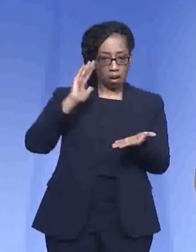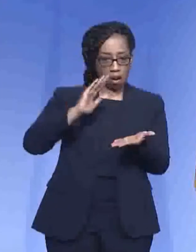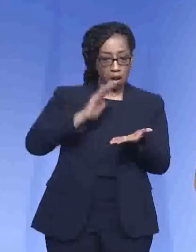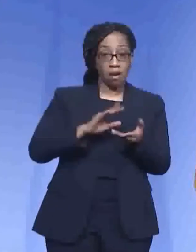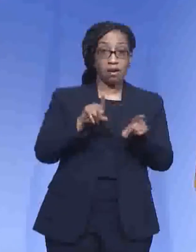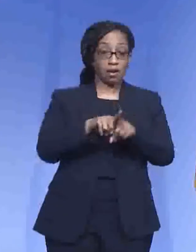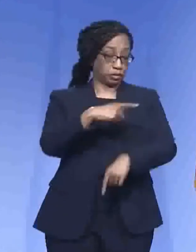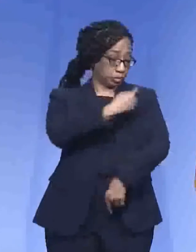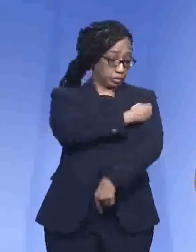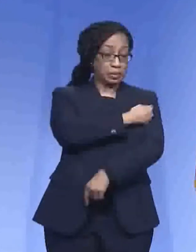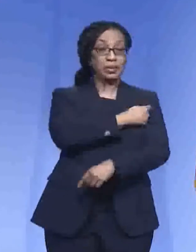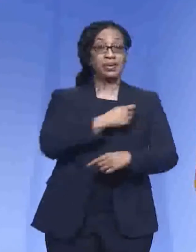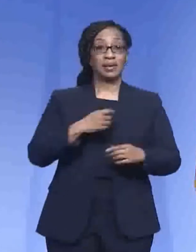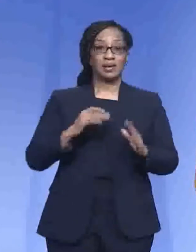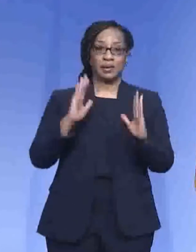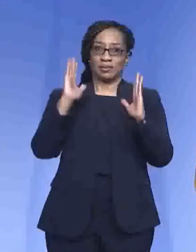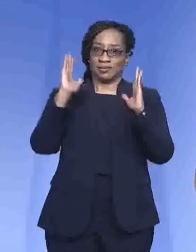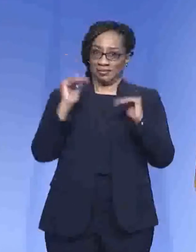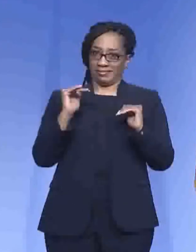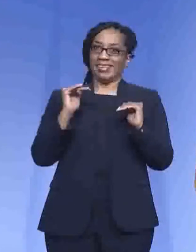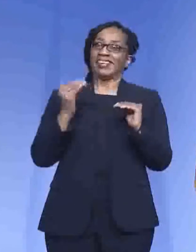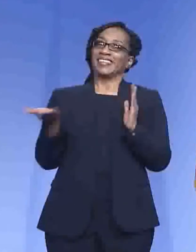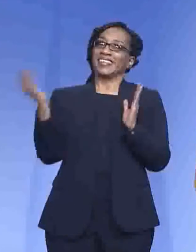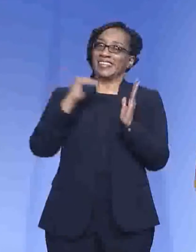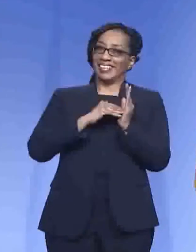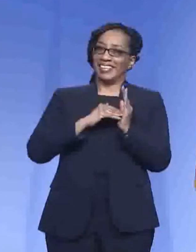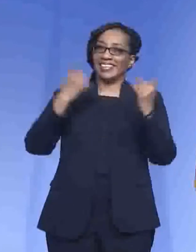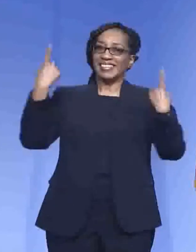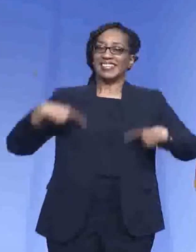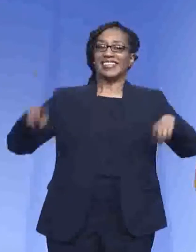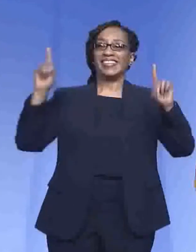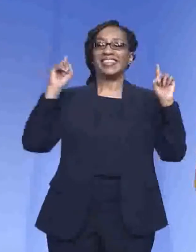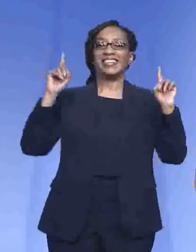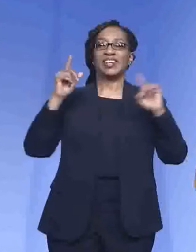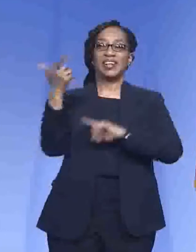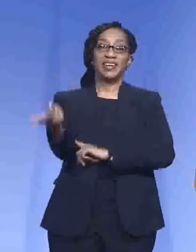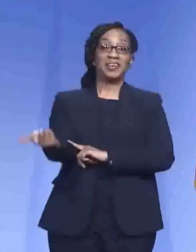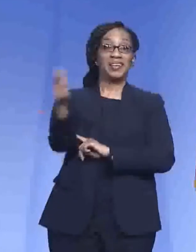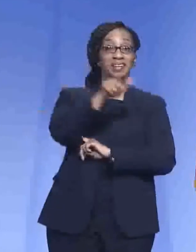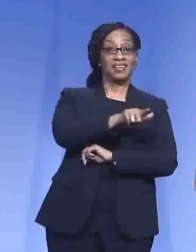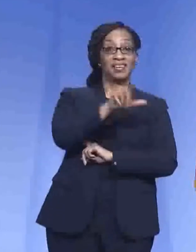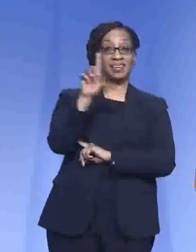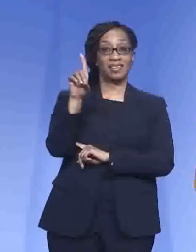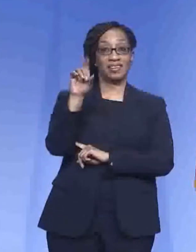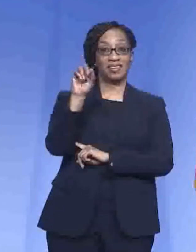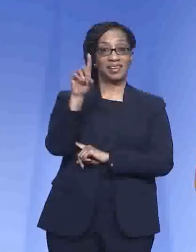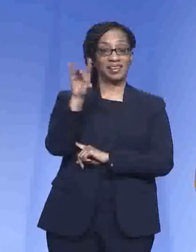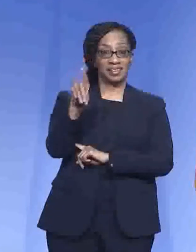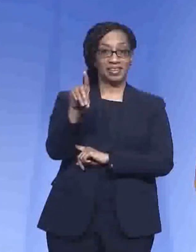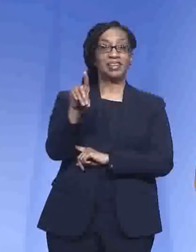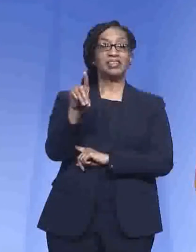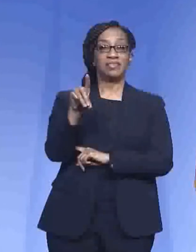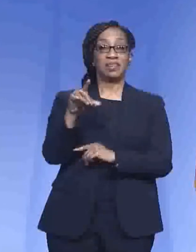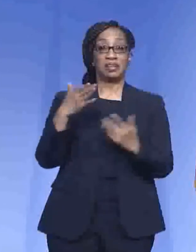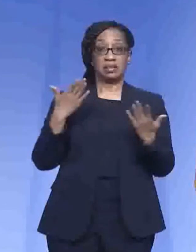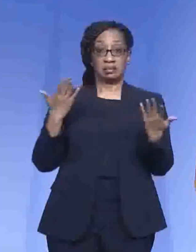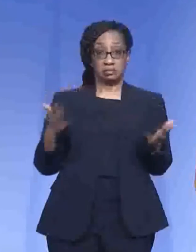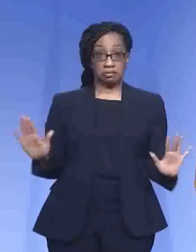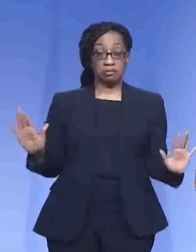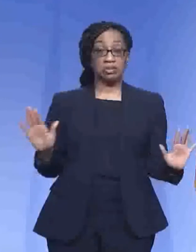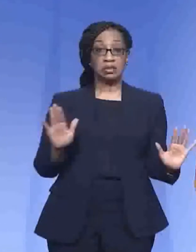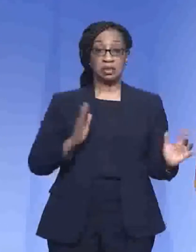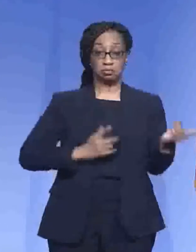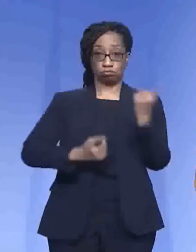anticipate we will again be a leader in that regard as well. So I'll turn it over to David, and then we'll come back and take any questions that you might